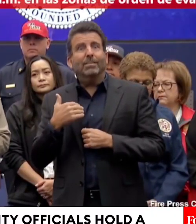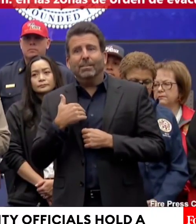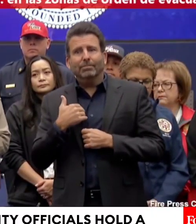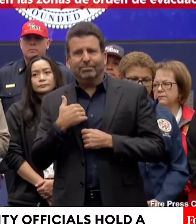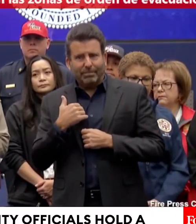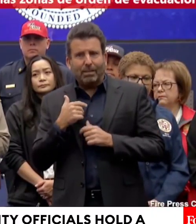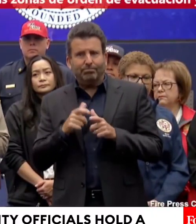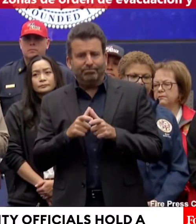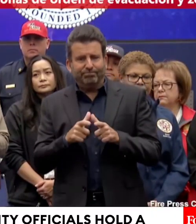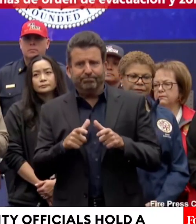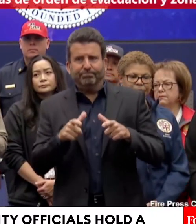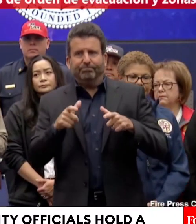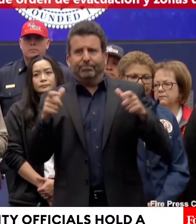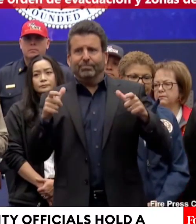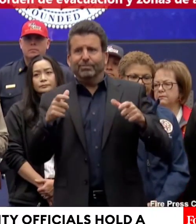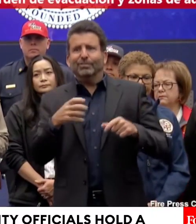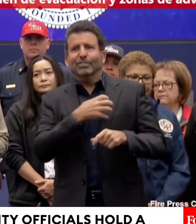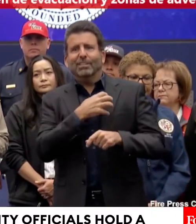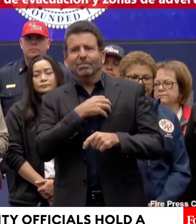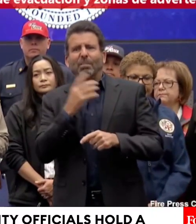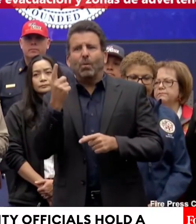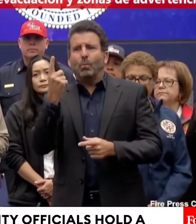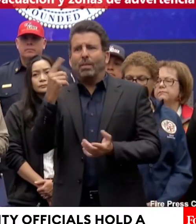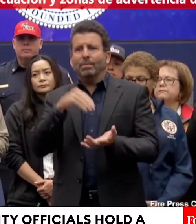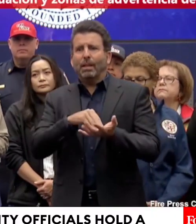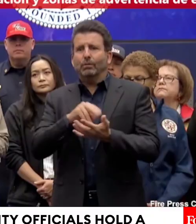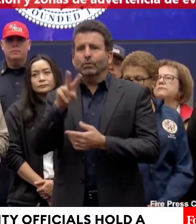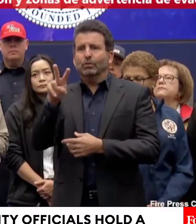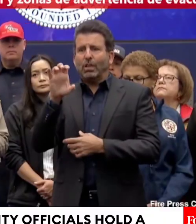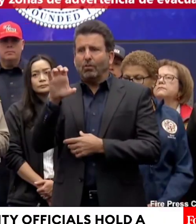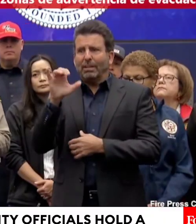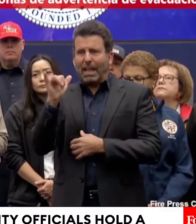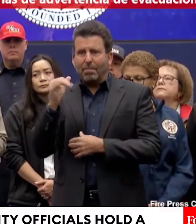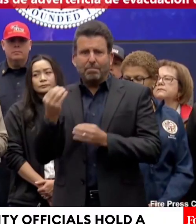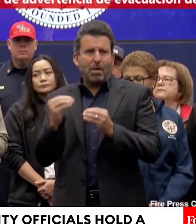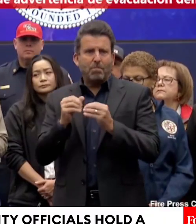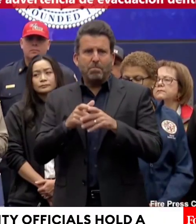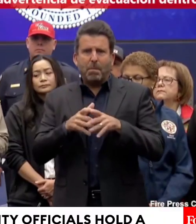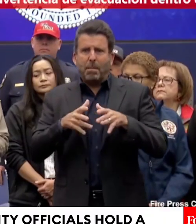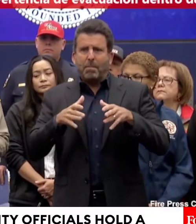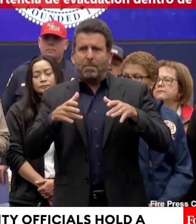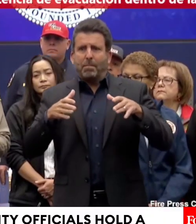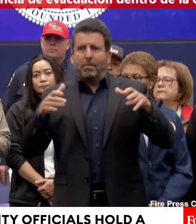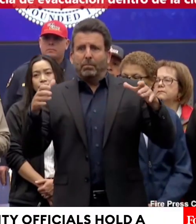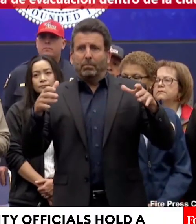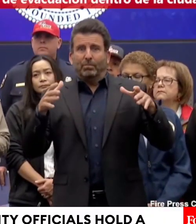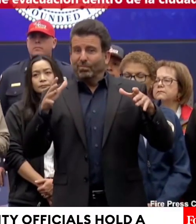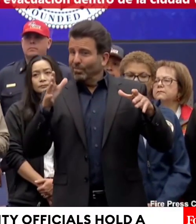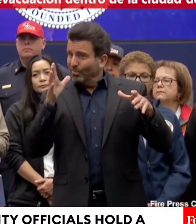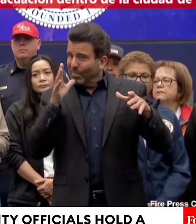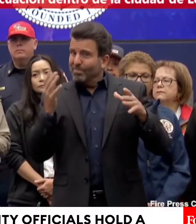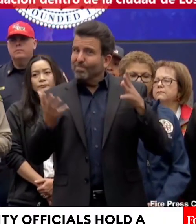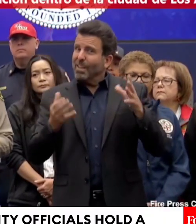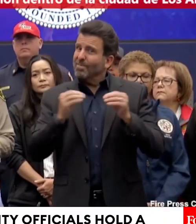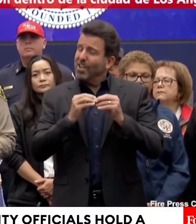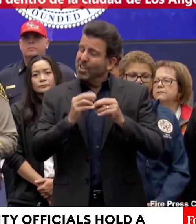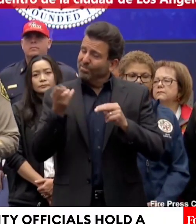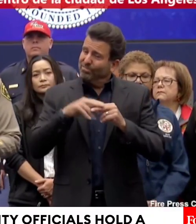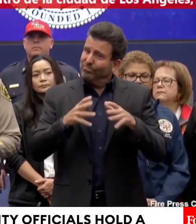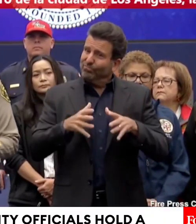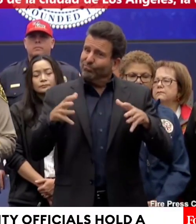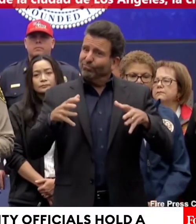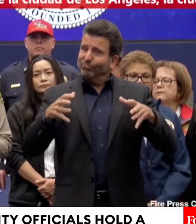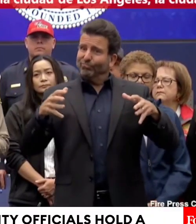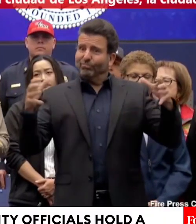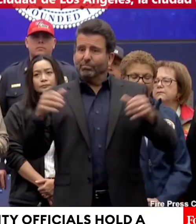to about 1,200 personnel, and that probably will continue to grow. Many